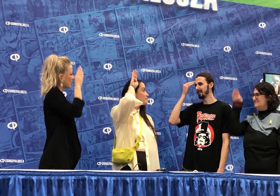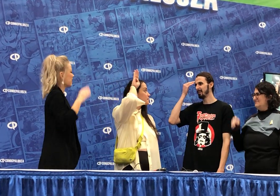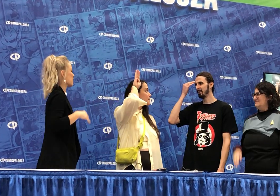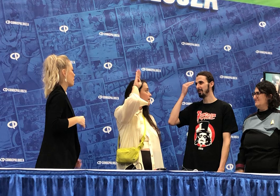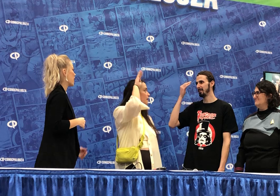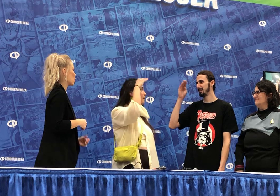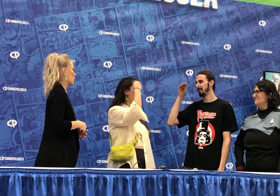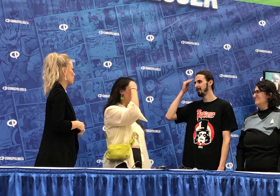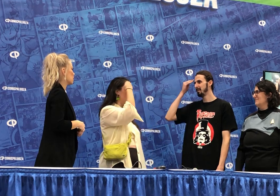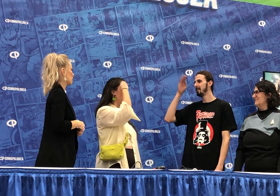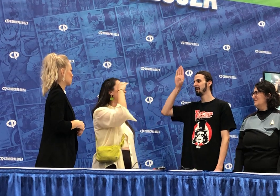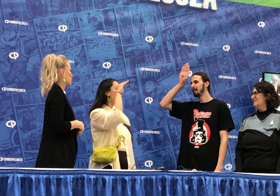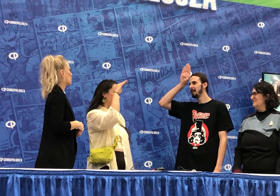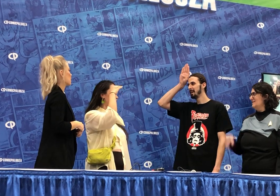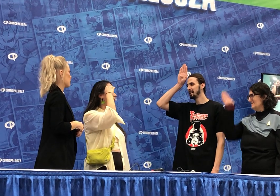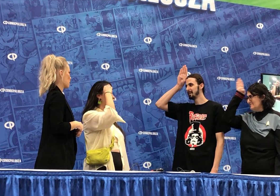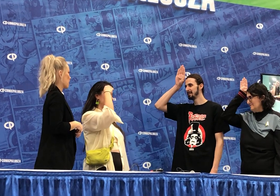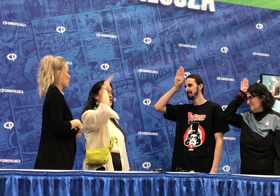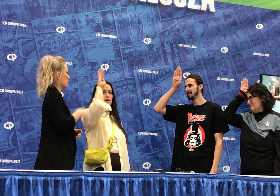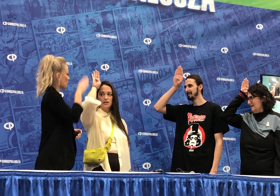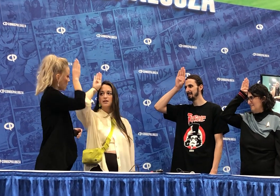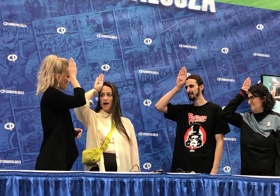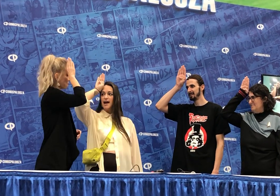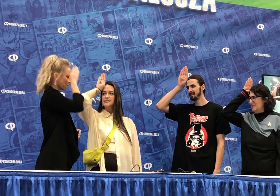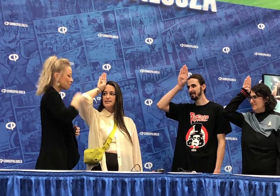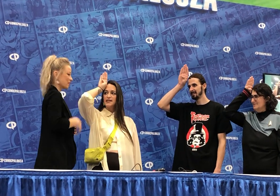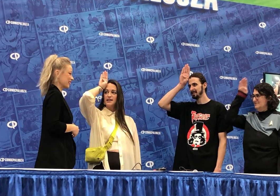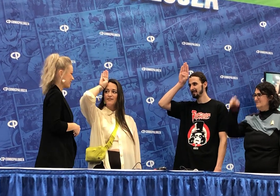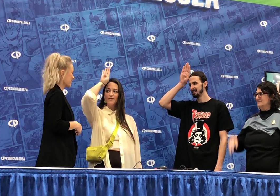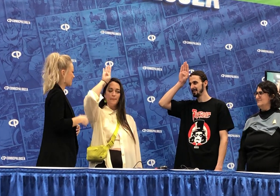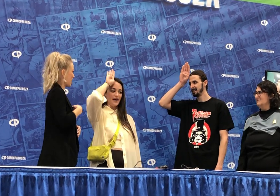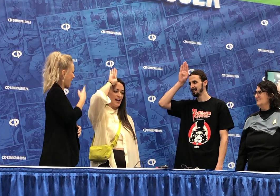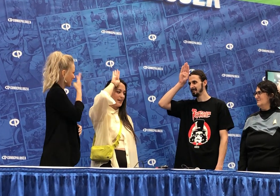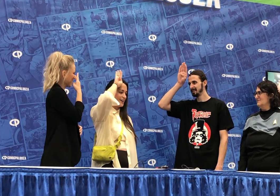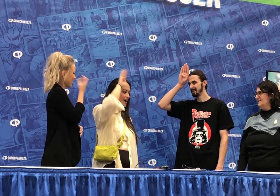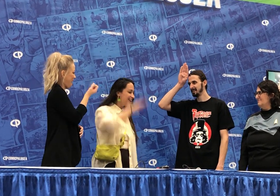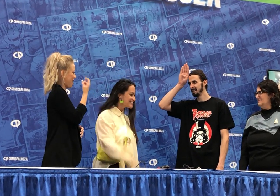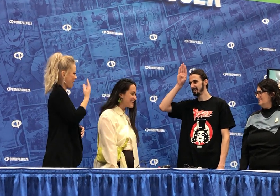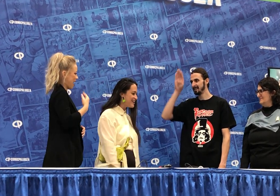Because he's the mayor, we sign mayor up here, so Ben up here, so yeah.